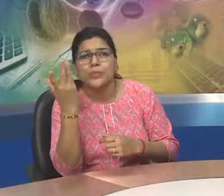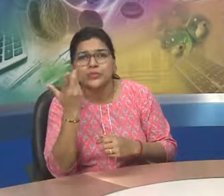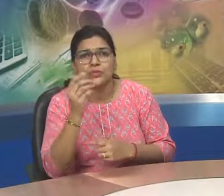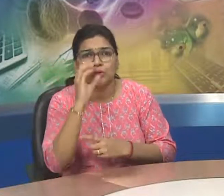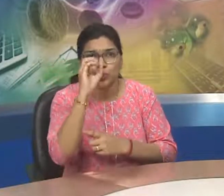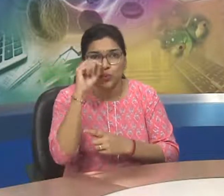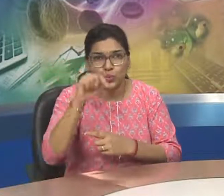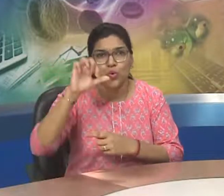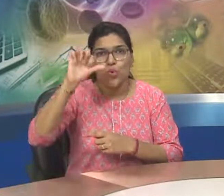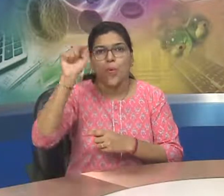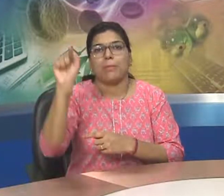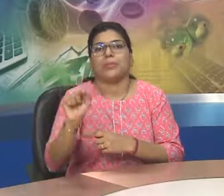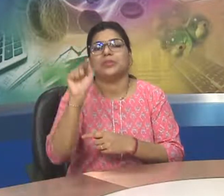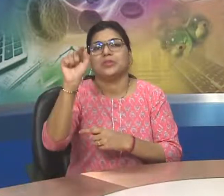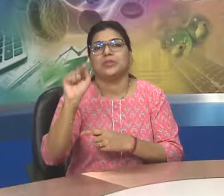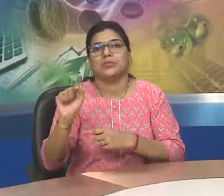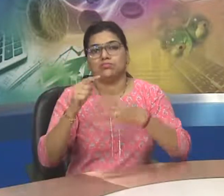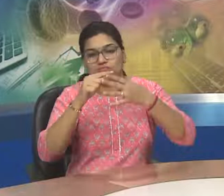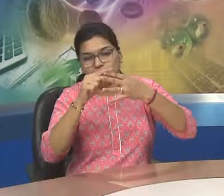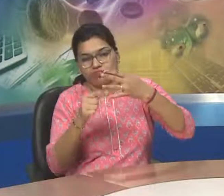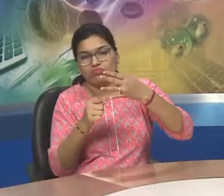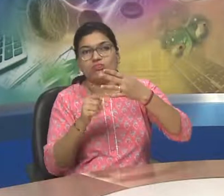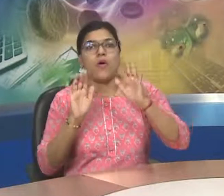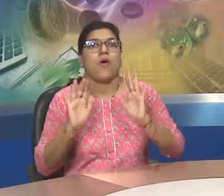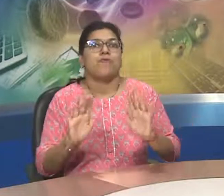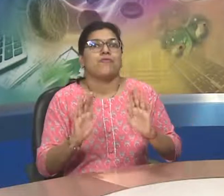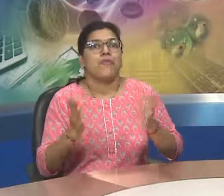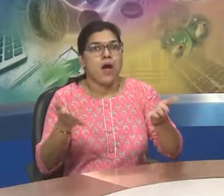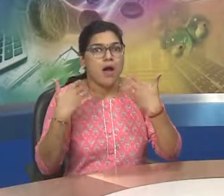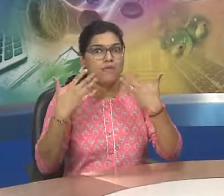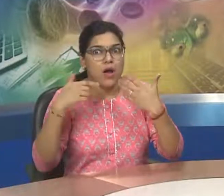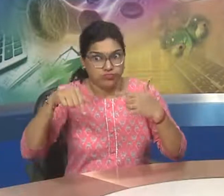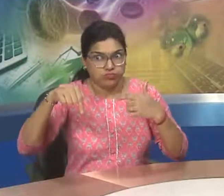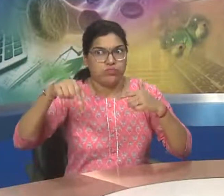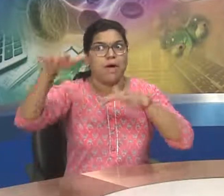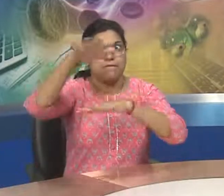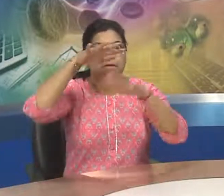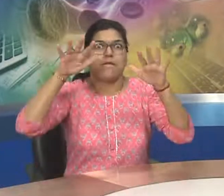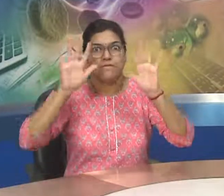0.9% argon, neon, etc.